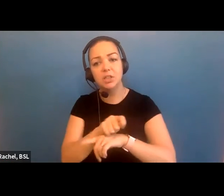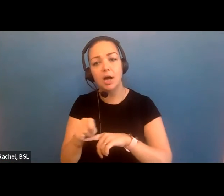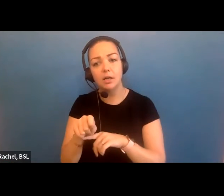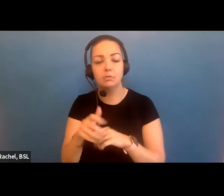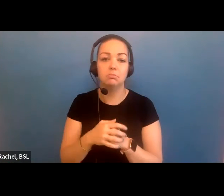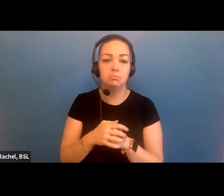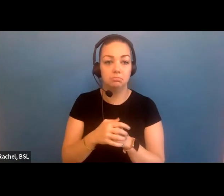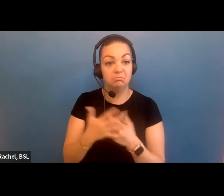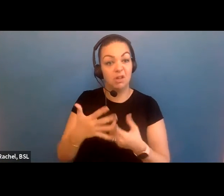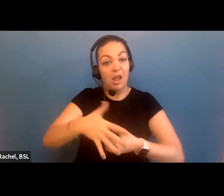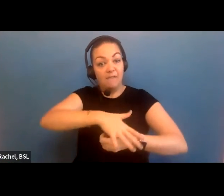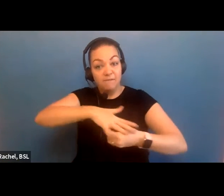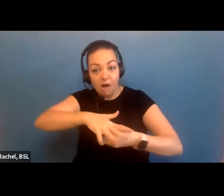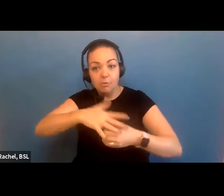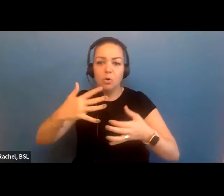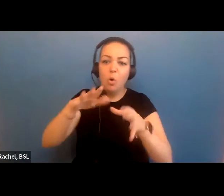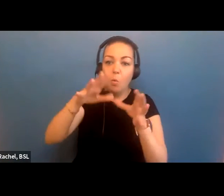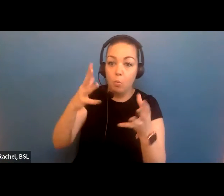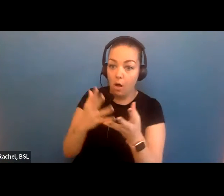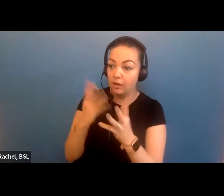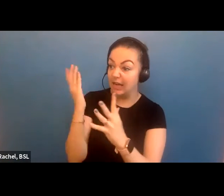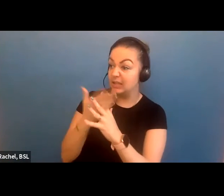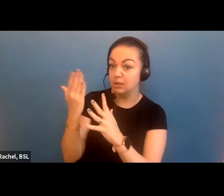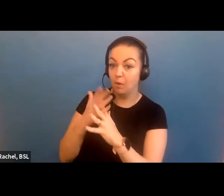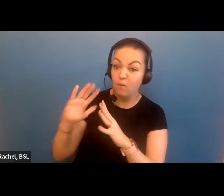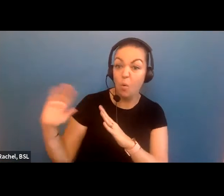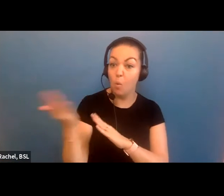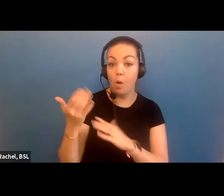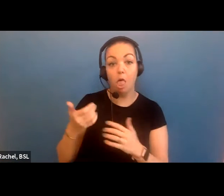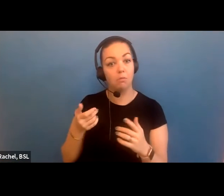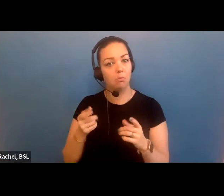an environment and a world that was accessible to all.